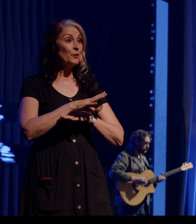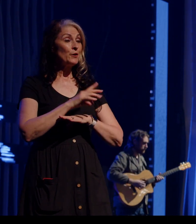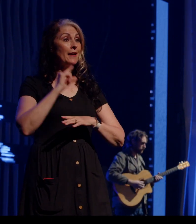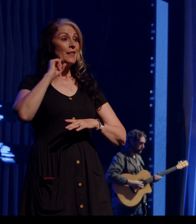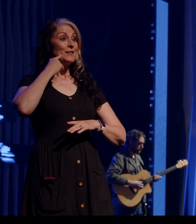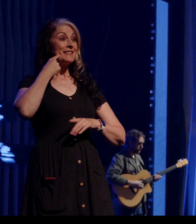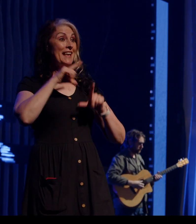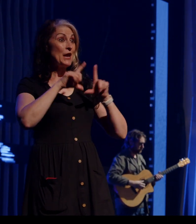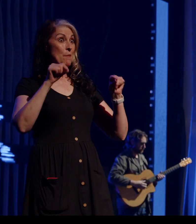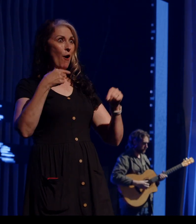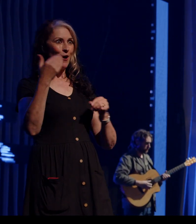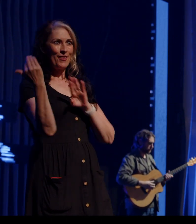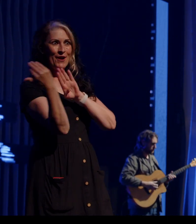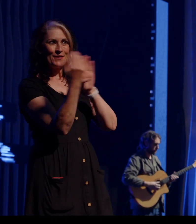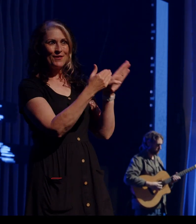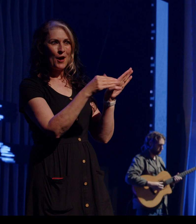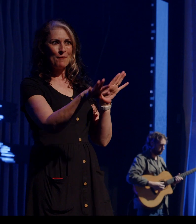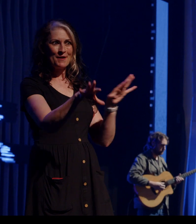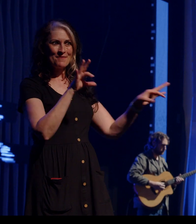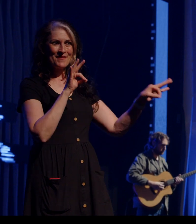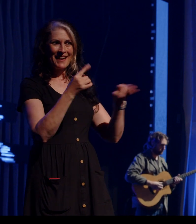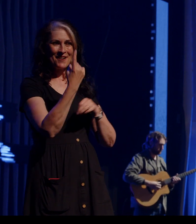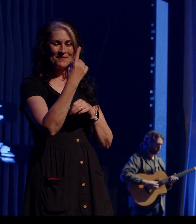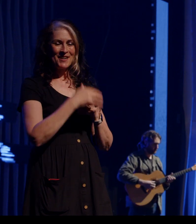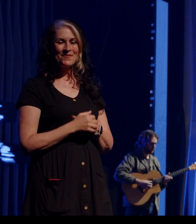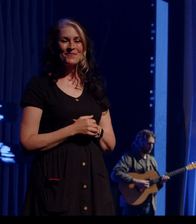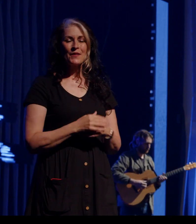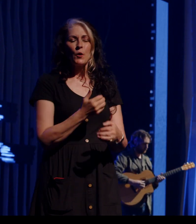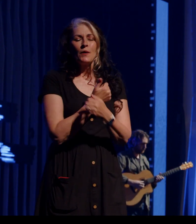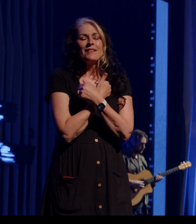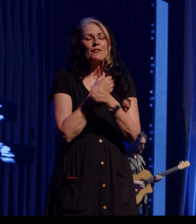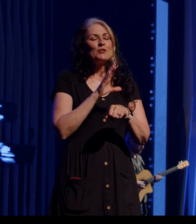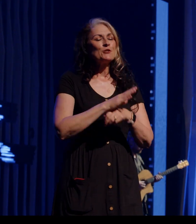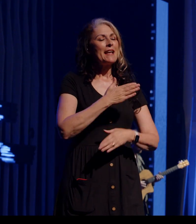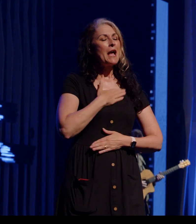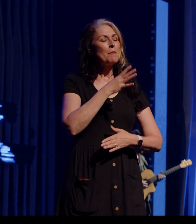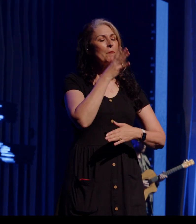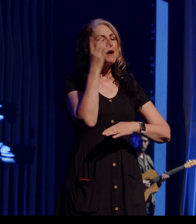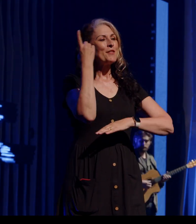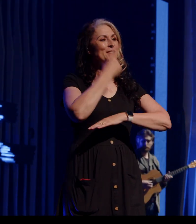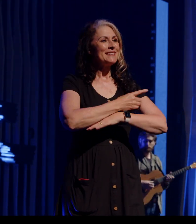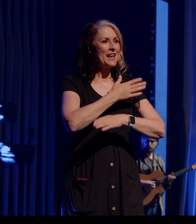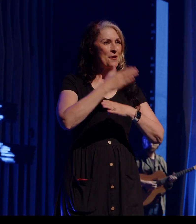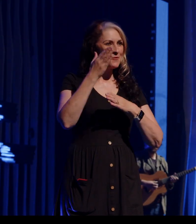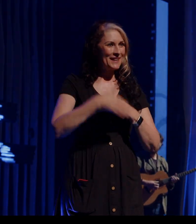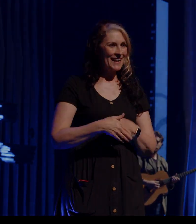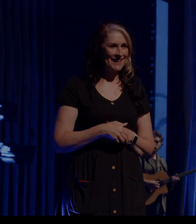gift, there's some candy for you in the lobby, so please go grab your gifts. We love you, church. Happy Mother's Day weekend.